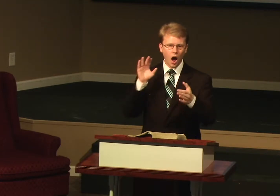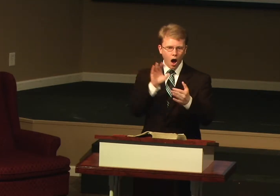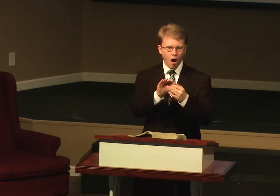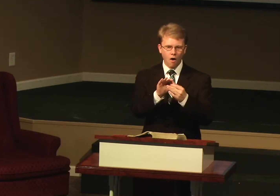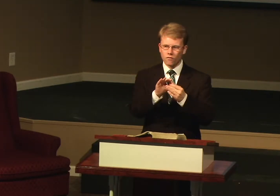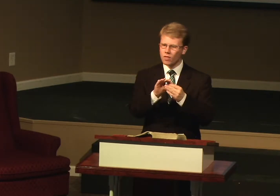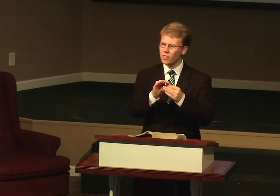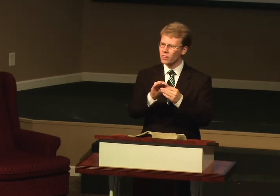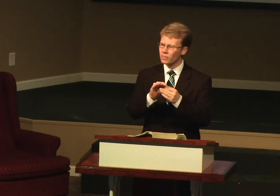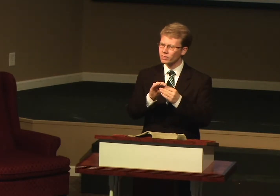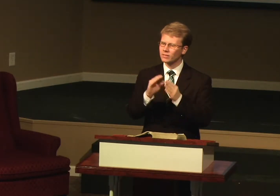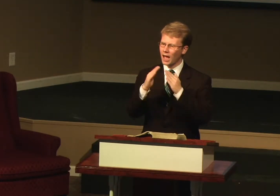and of the household